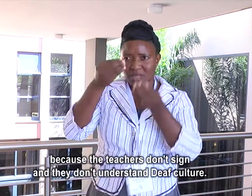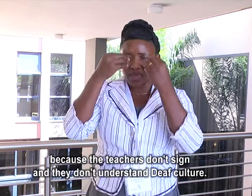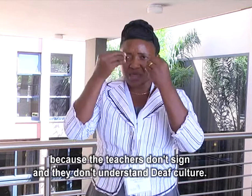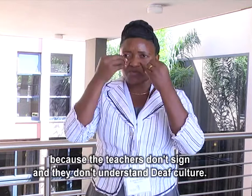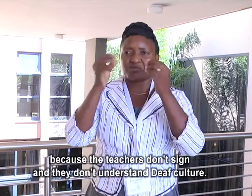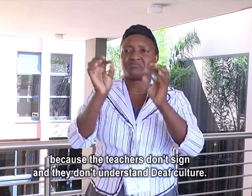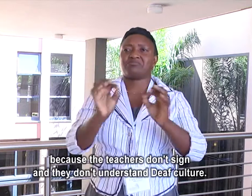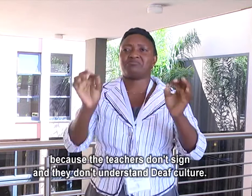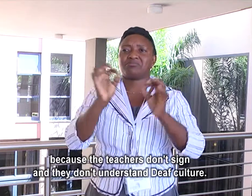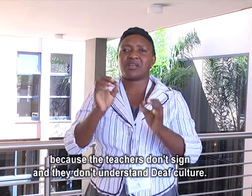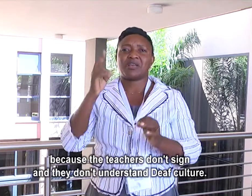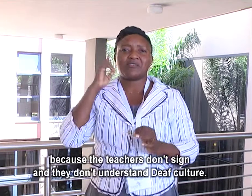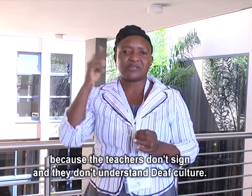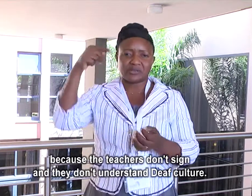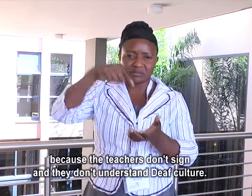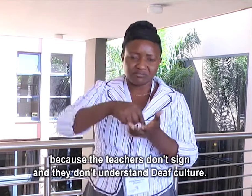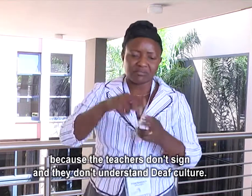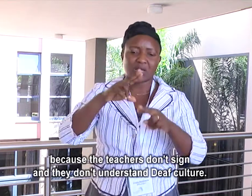don't understand deaf culture.